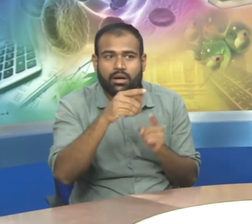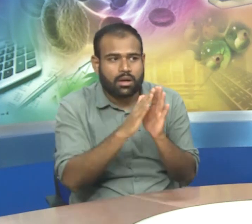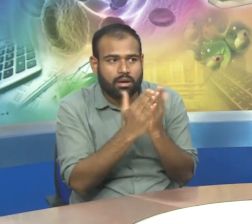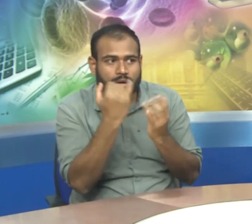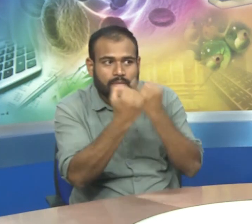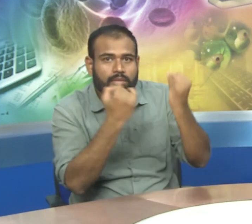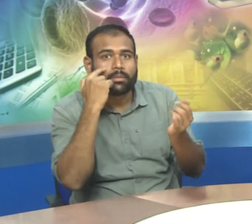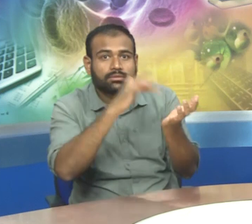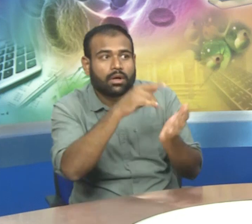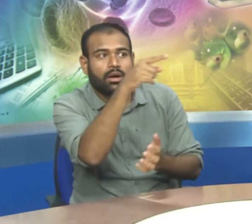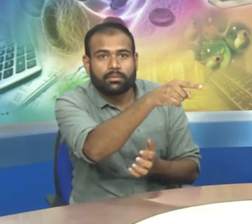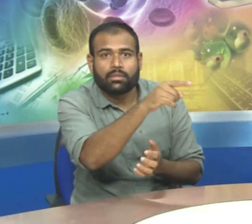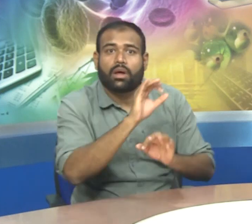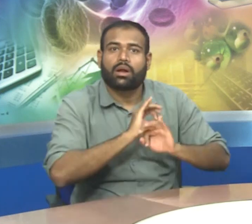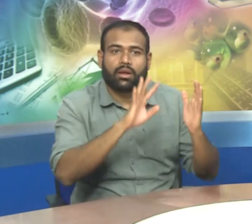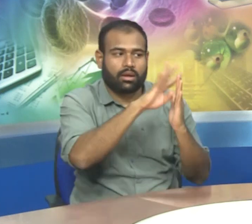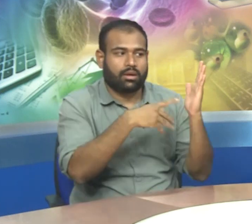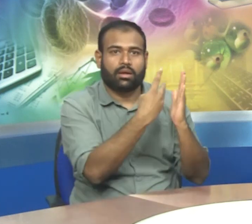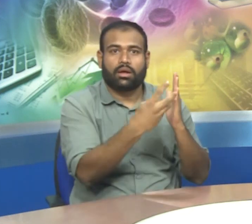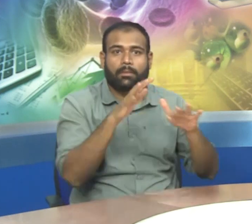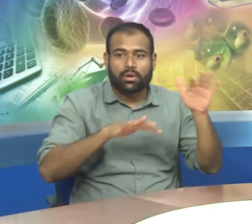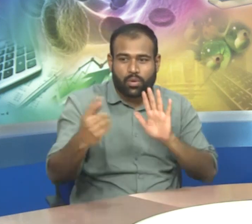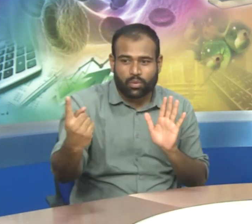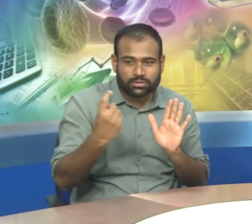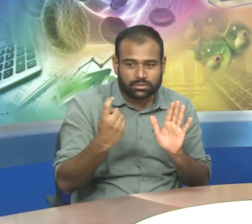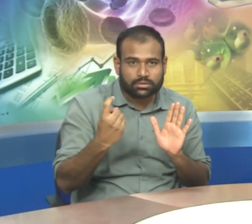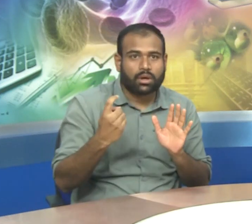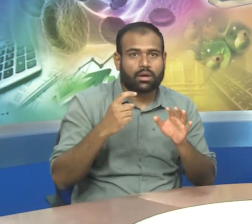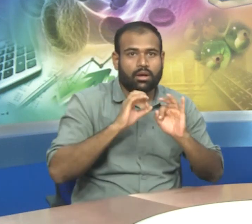Then the type of reference sources available are language dictionaries.